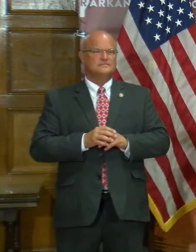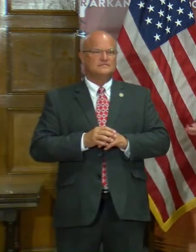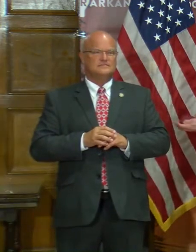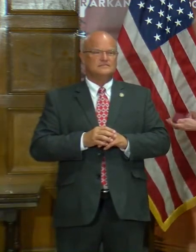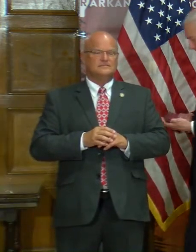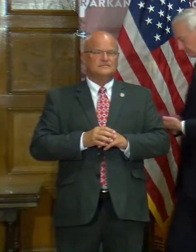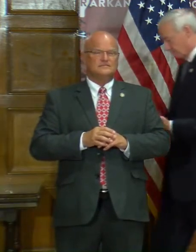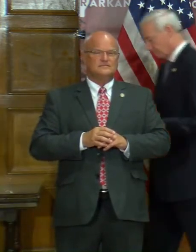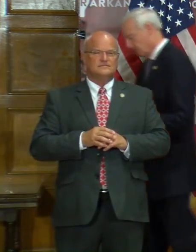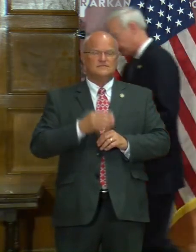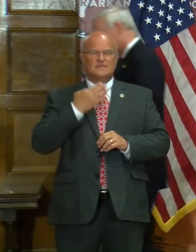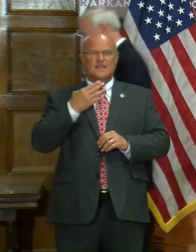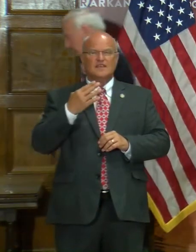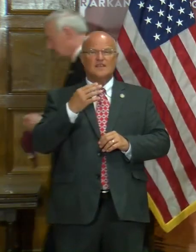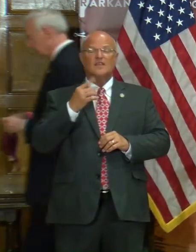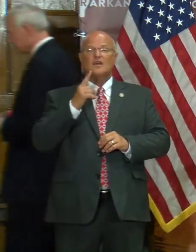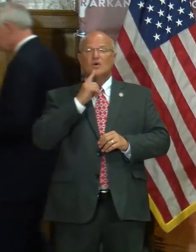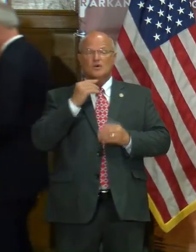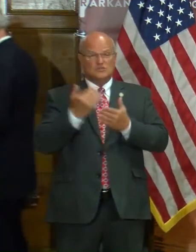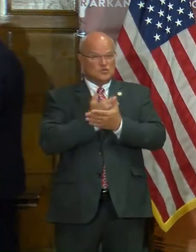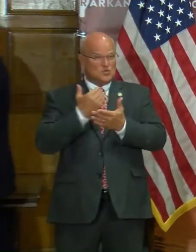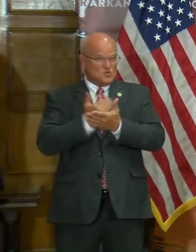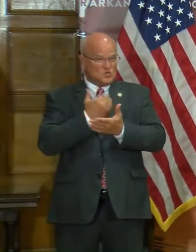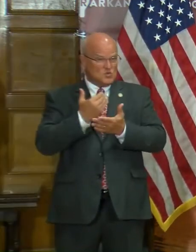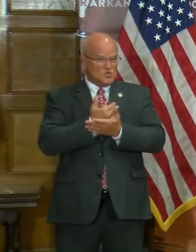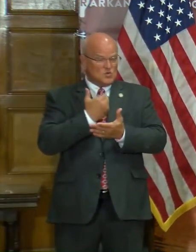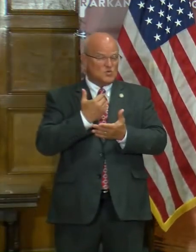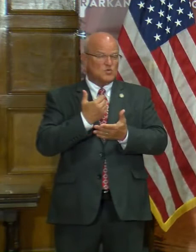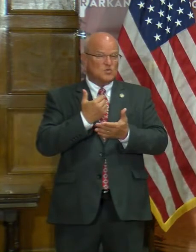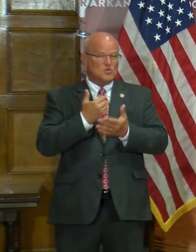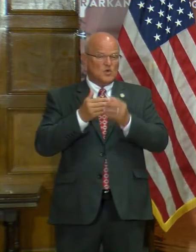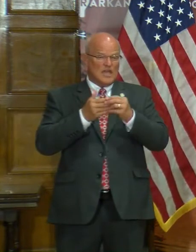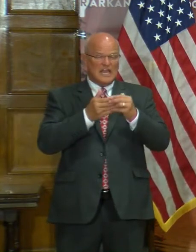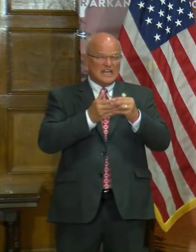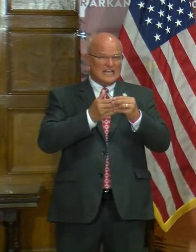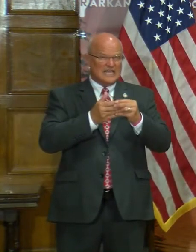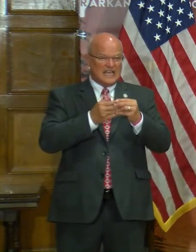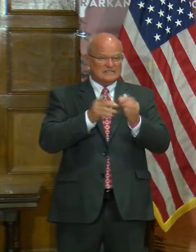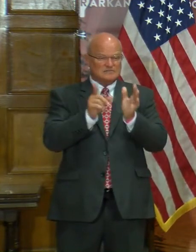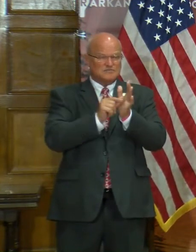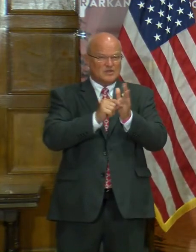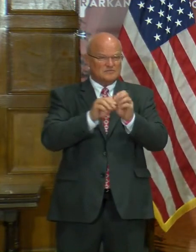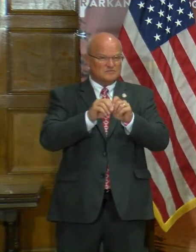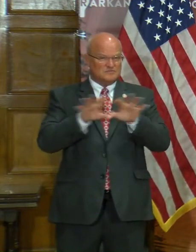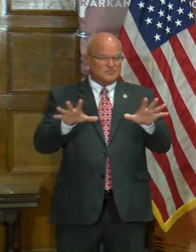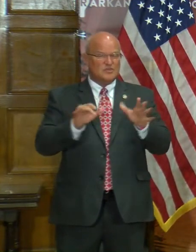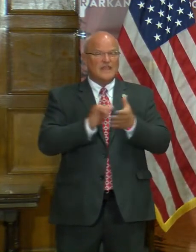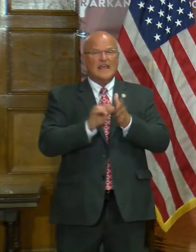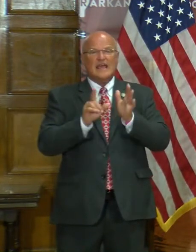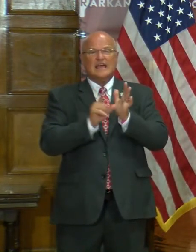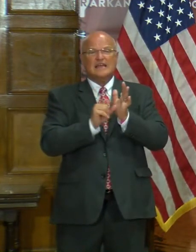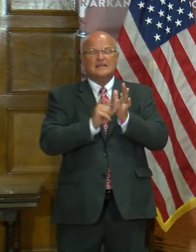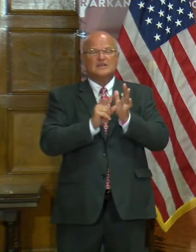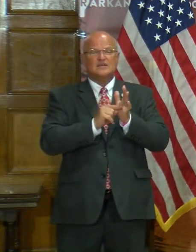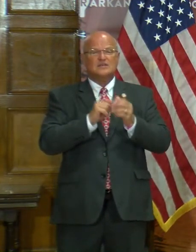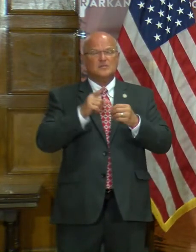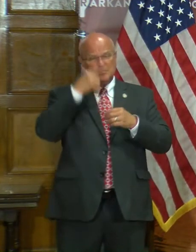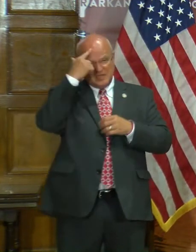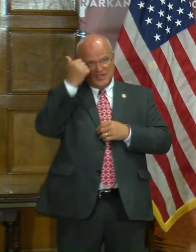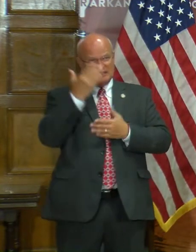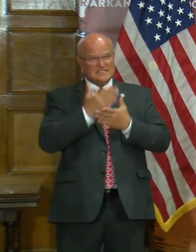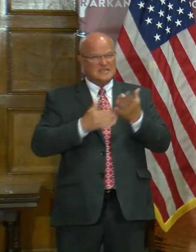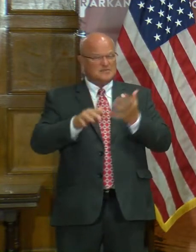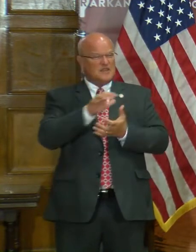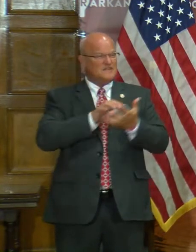Thank you, Governor. So there was a new guidance published. That guidance was issued because there was